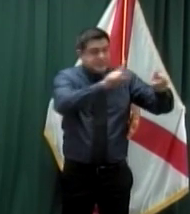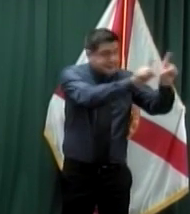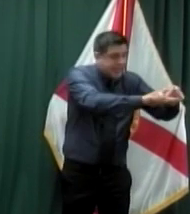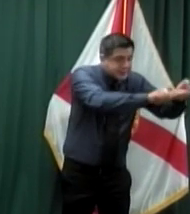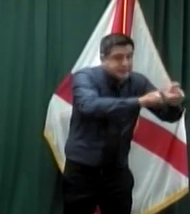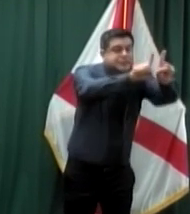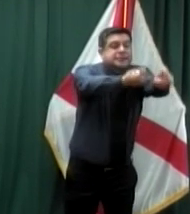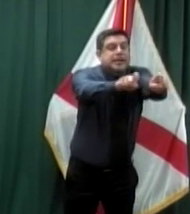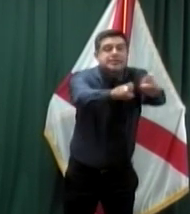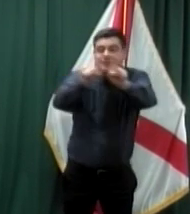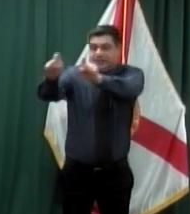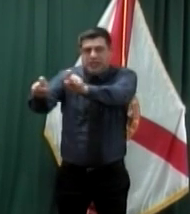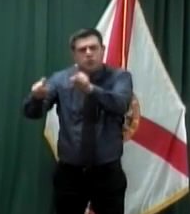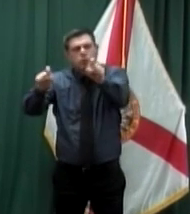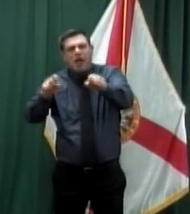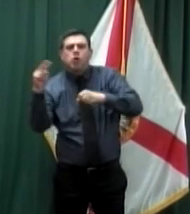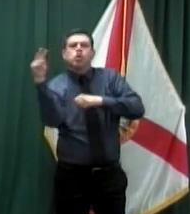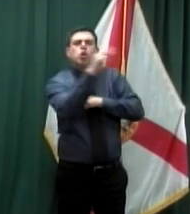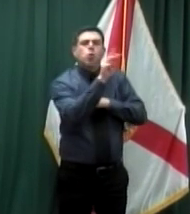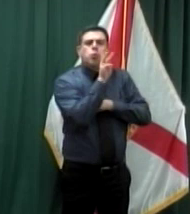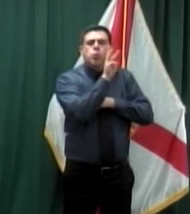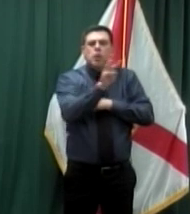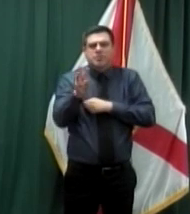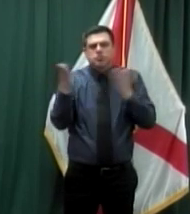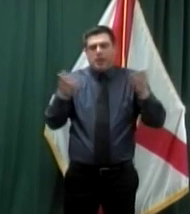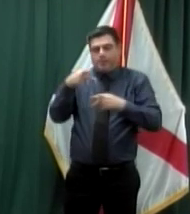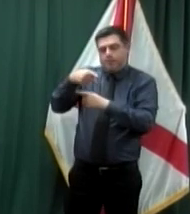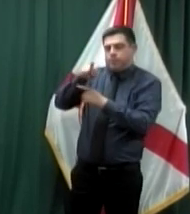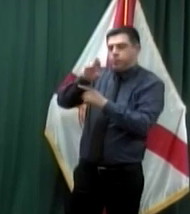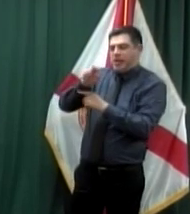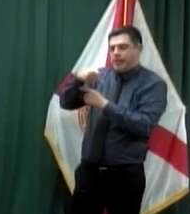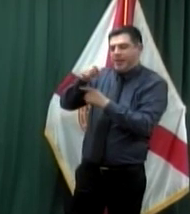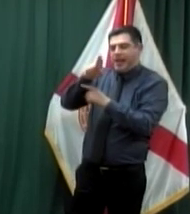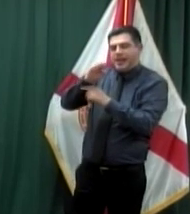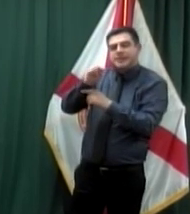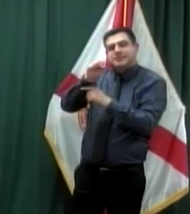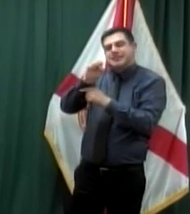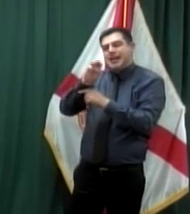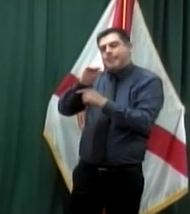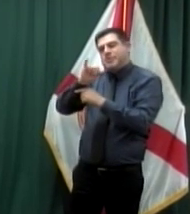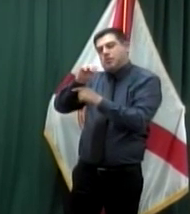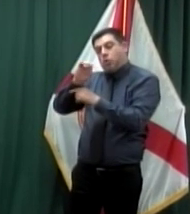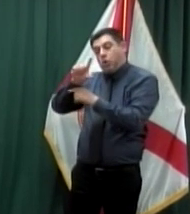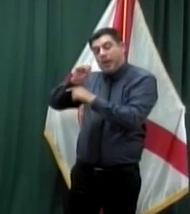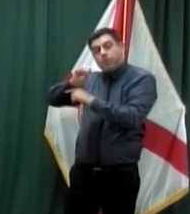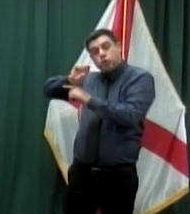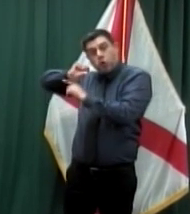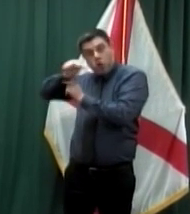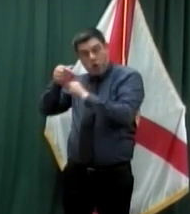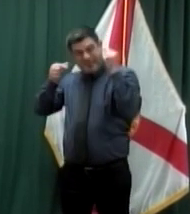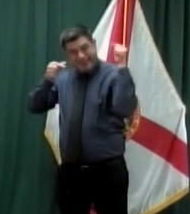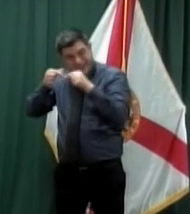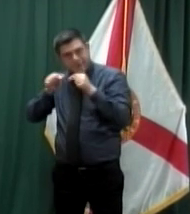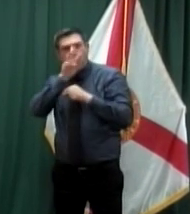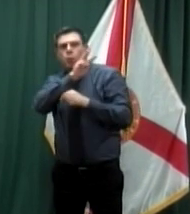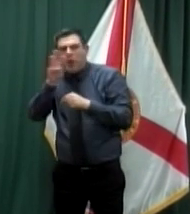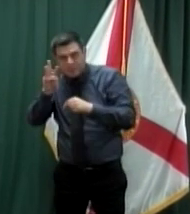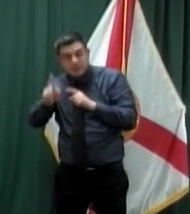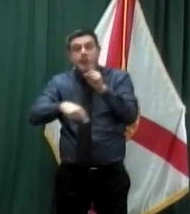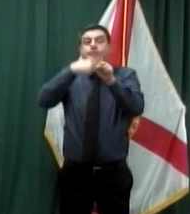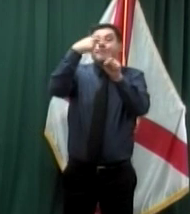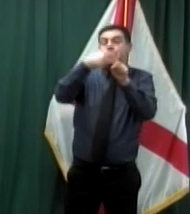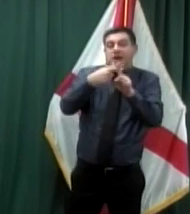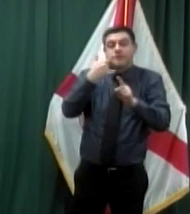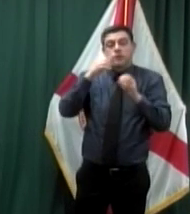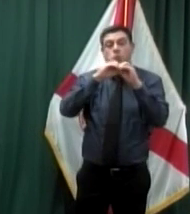know it's not directly in Castleberry, but there is a True Health site located in Castleberry. True Health is testing for folks who go to